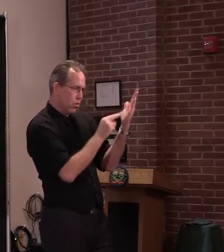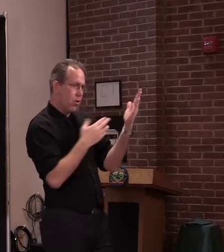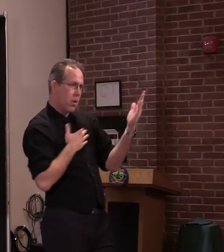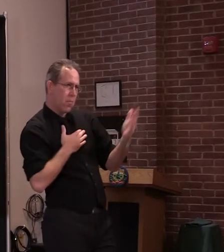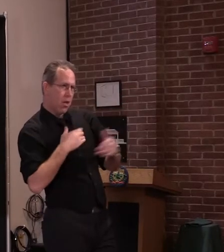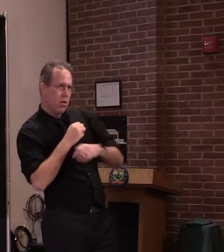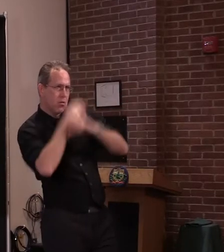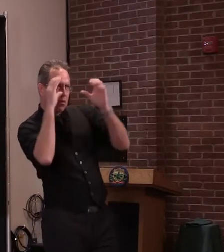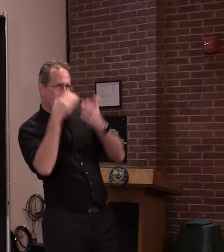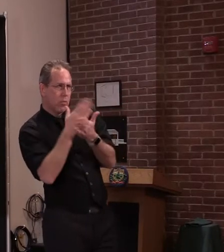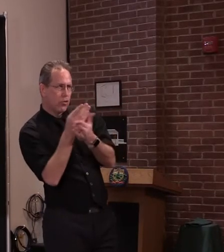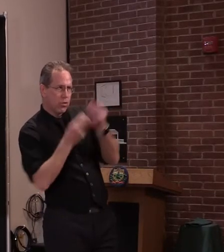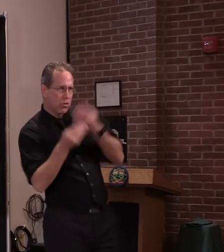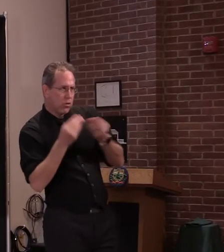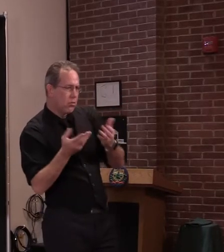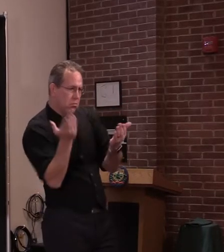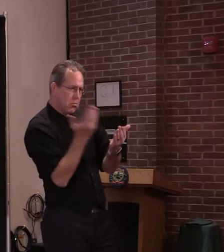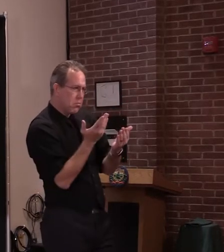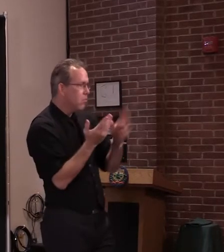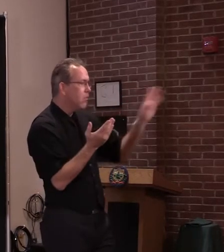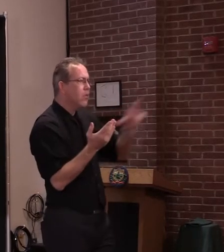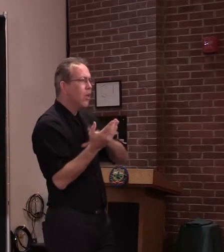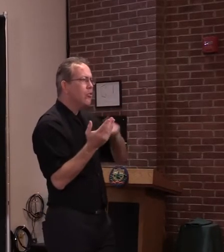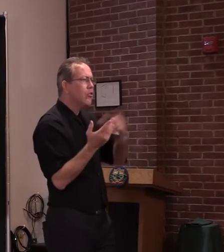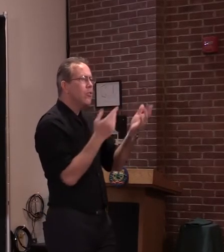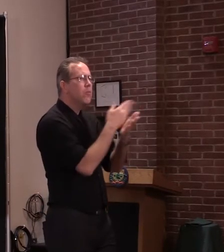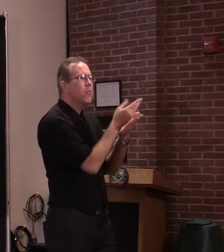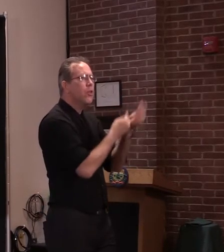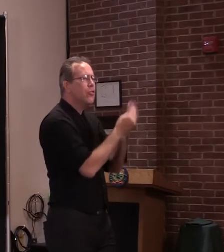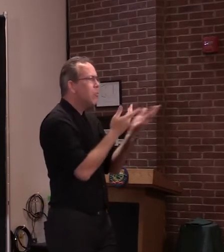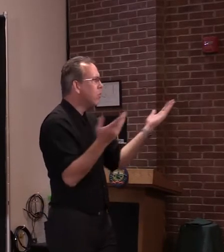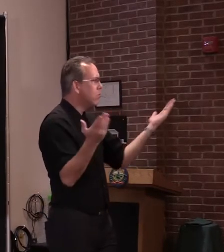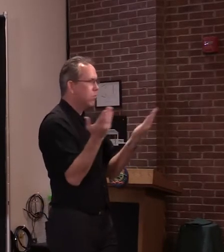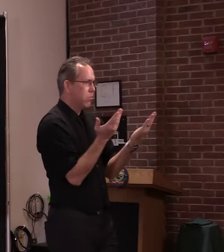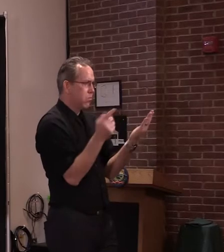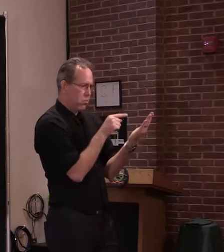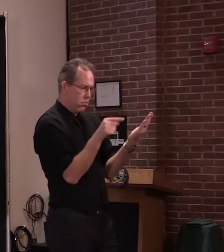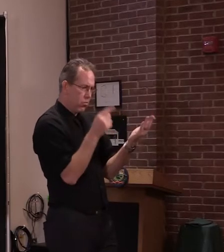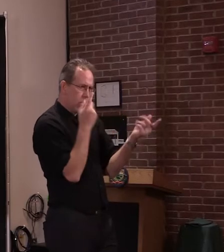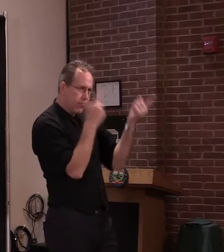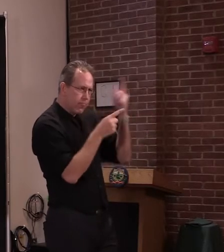about what we'll do without at that point in time, because it has to come from somewhere.